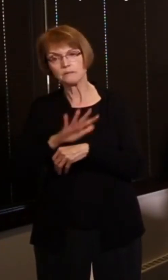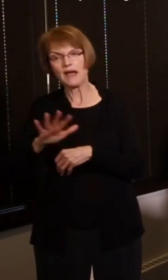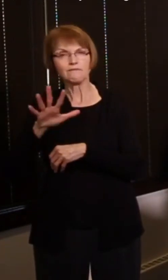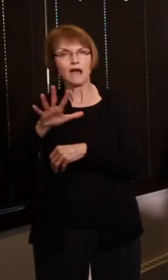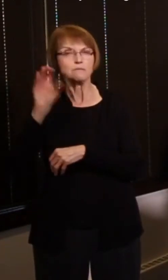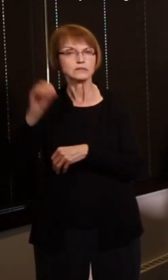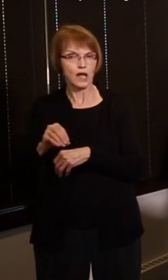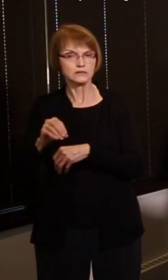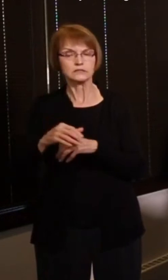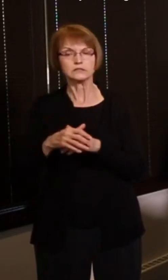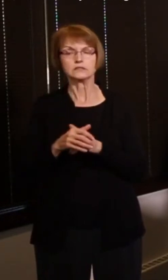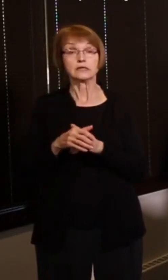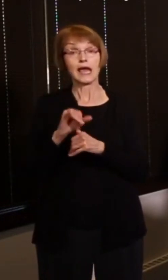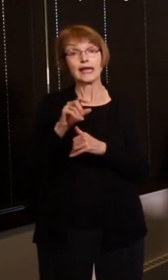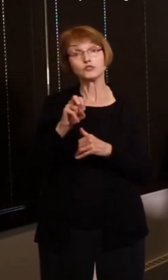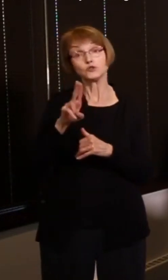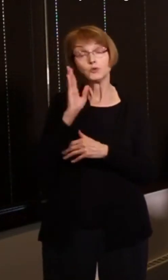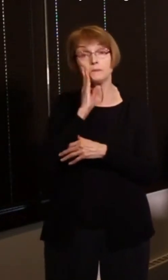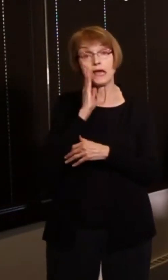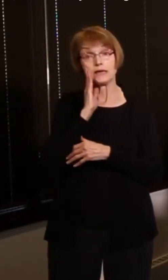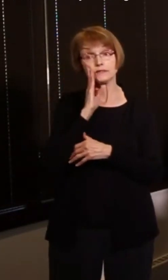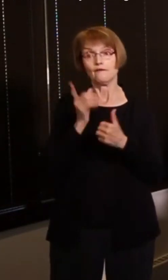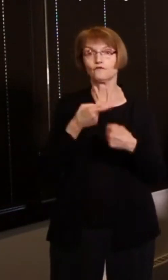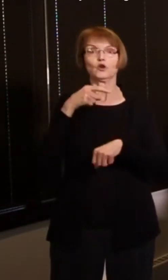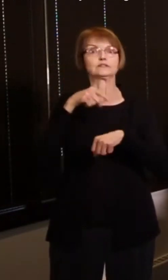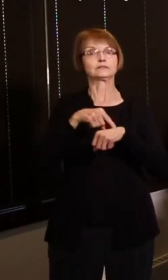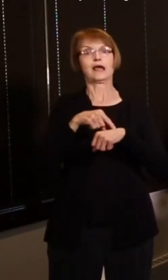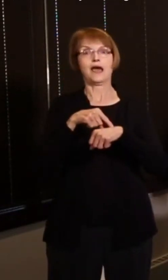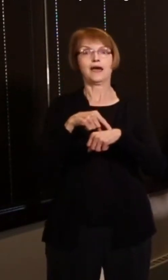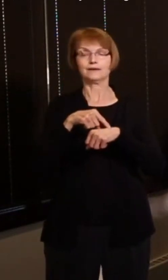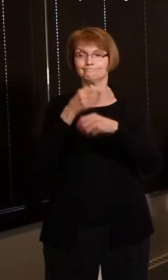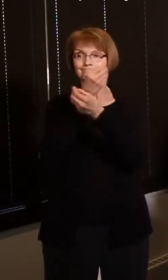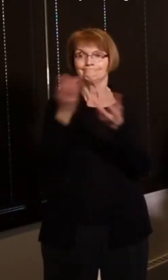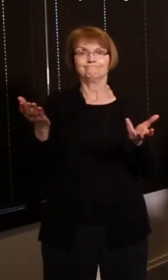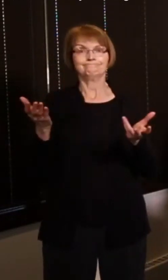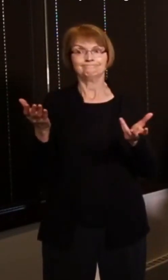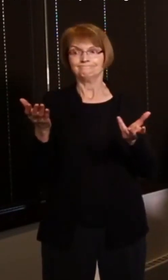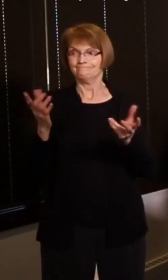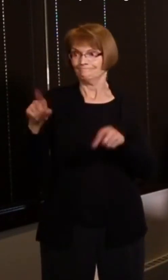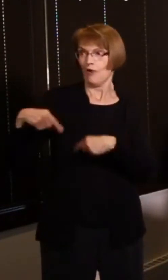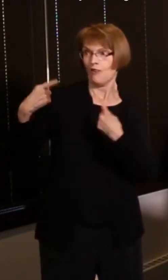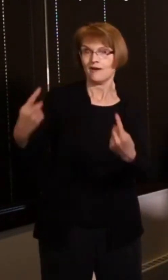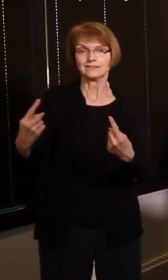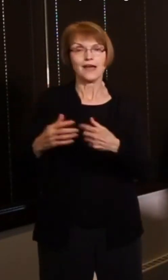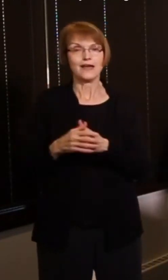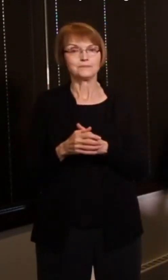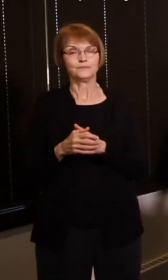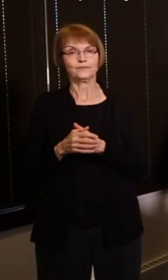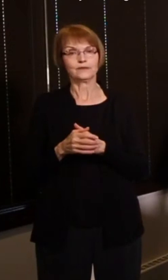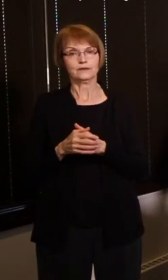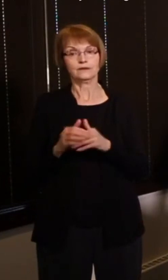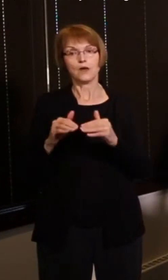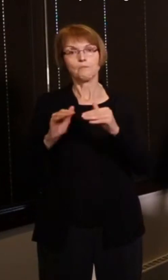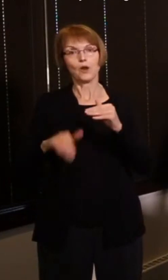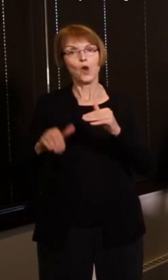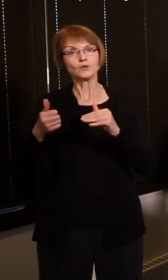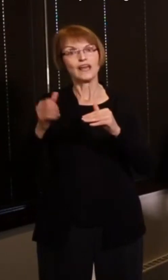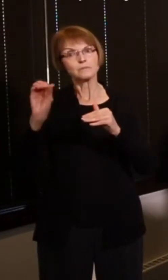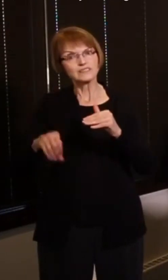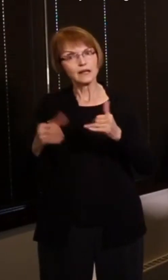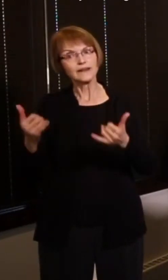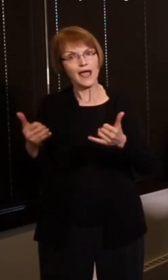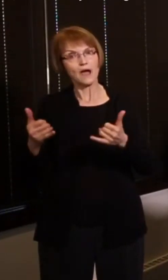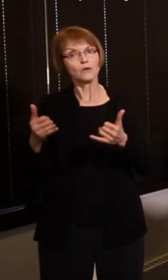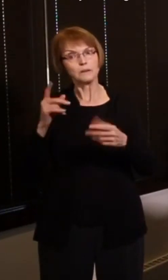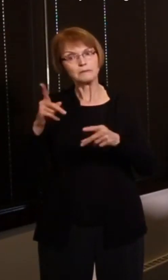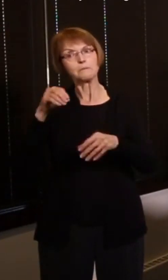5%. And our ICU beds, and I think this is the first time we've actually said this on our press briefing for quite some time, is down below 10% now for